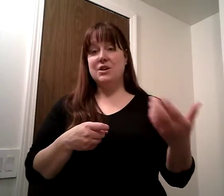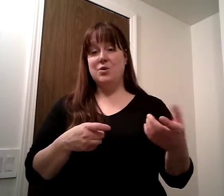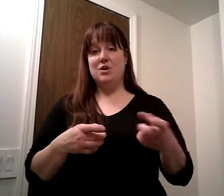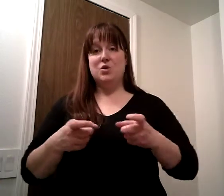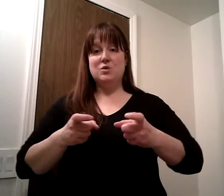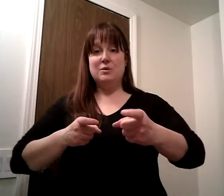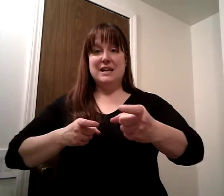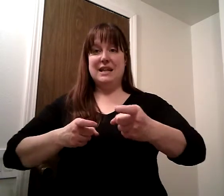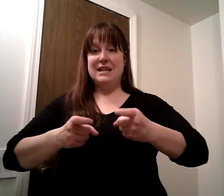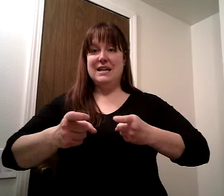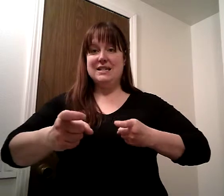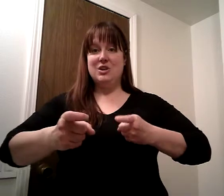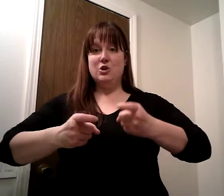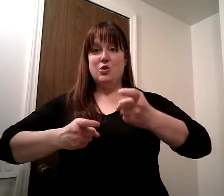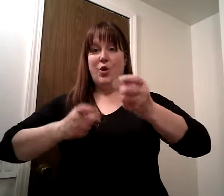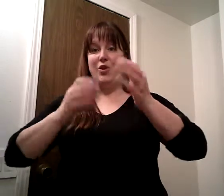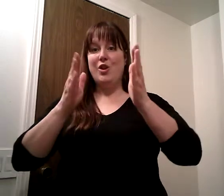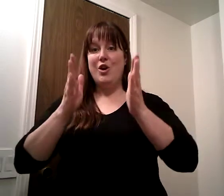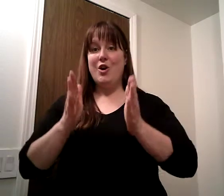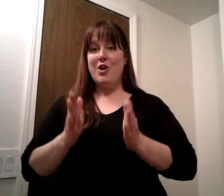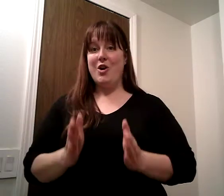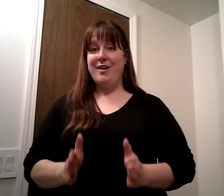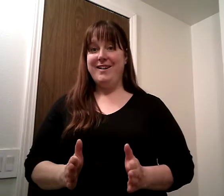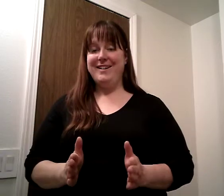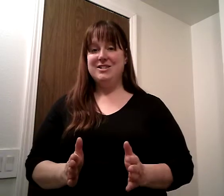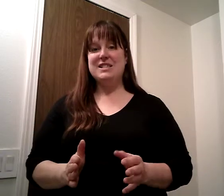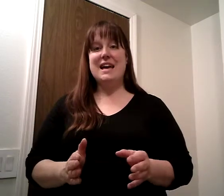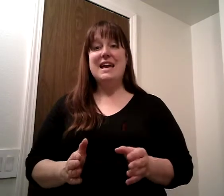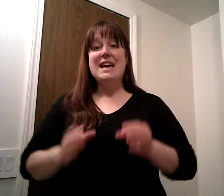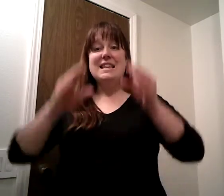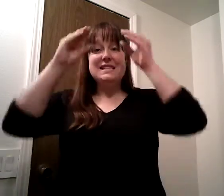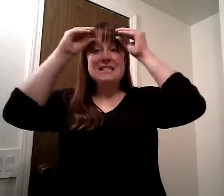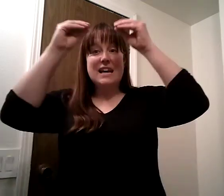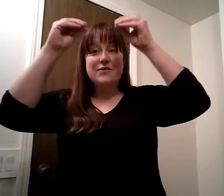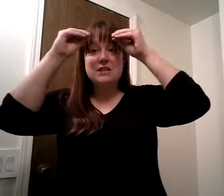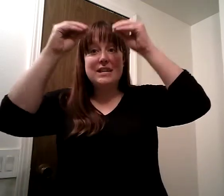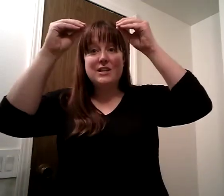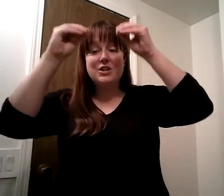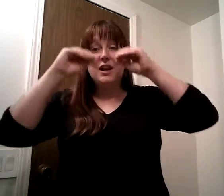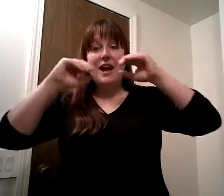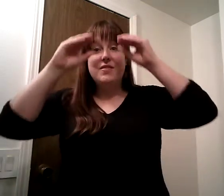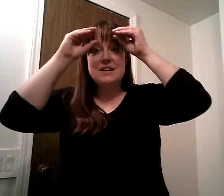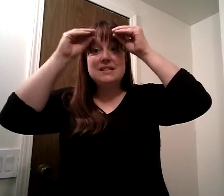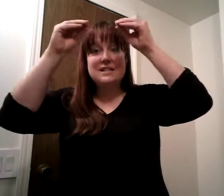who controls, we would sign it like this, control-er. Just like this is the sign for teach, and this is the sign